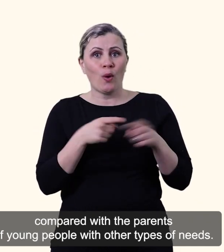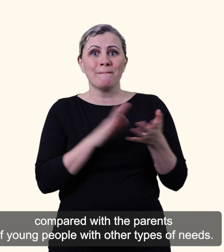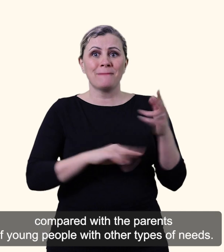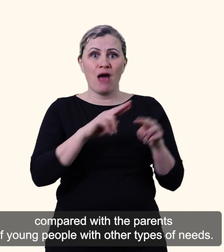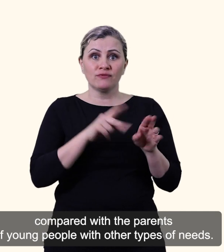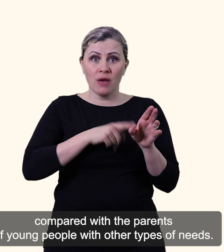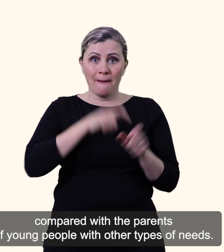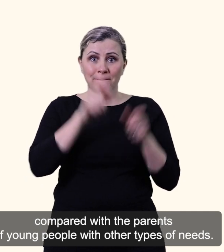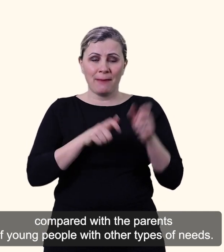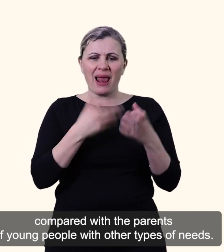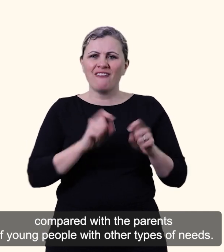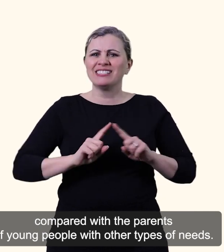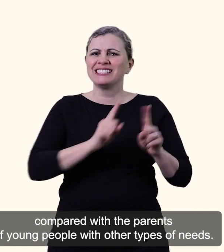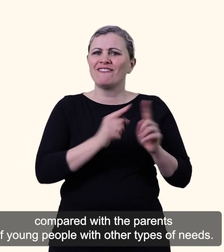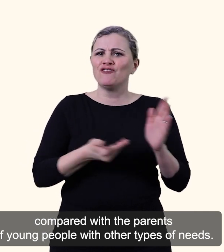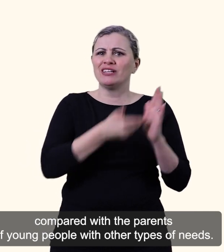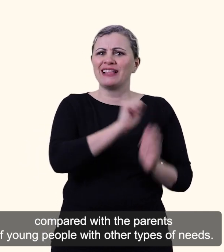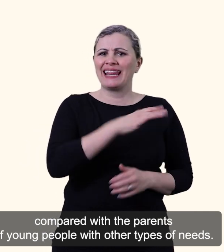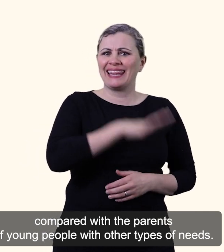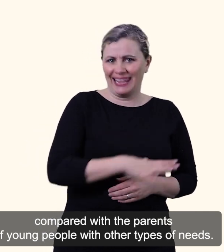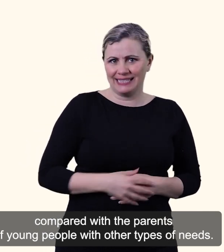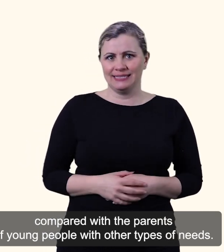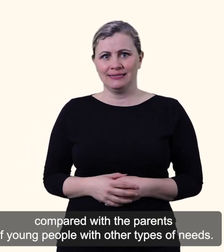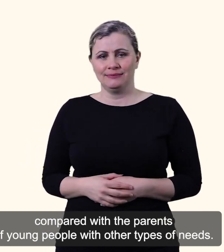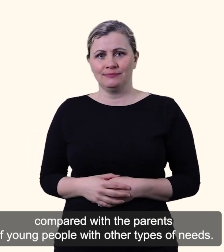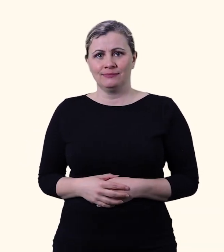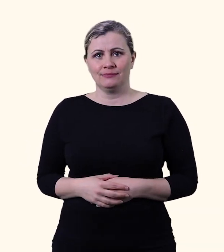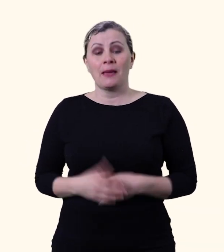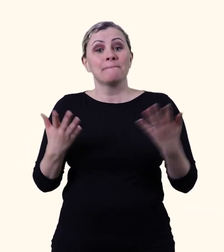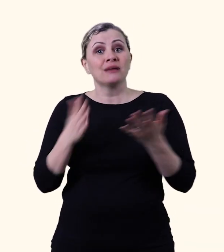compared with the parents of young people with other types of needs.